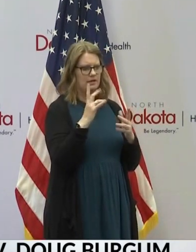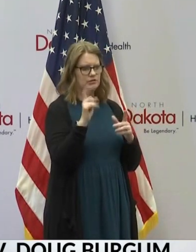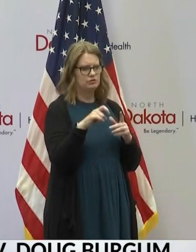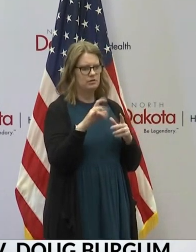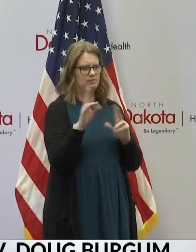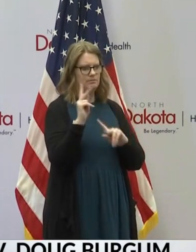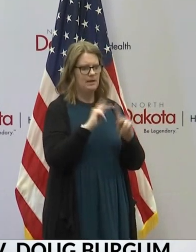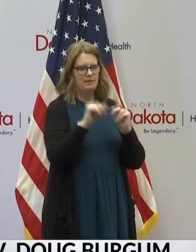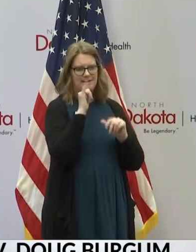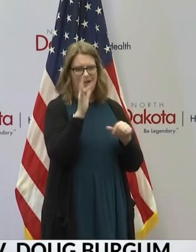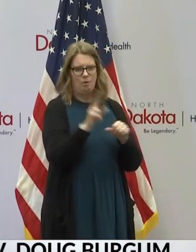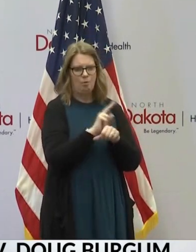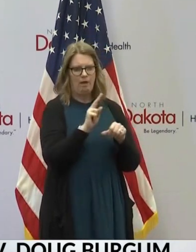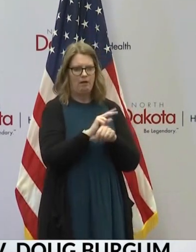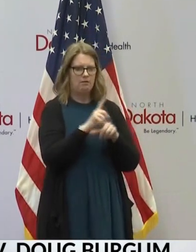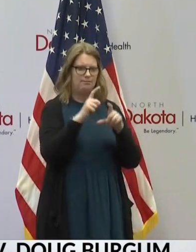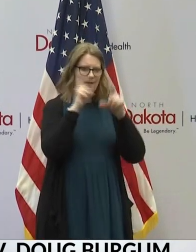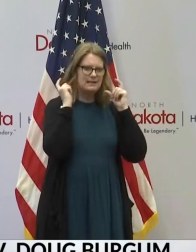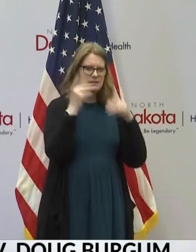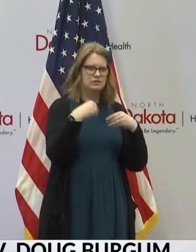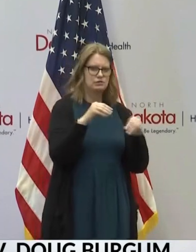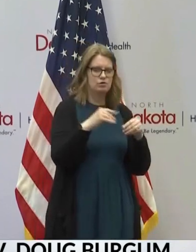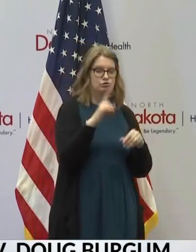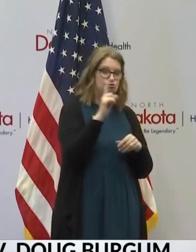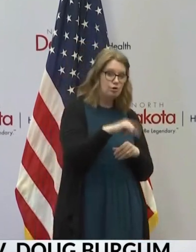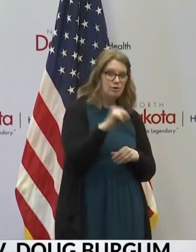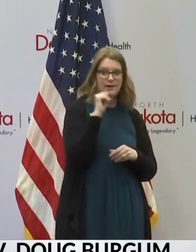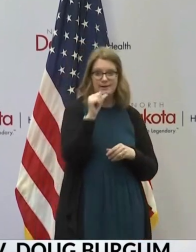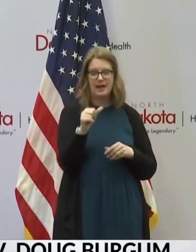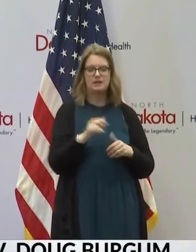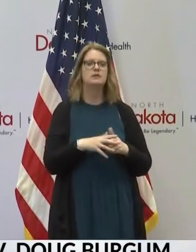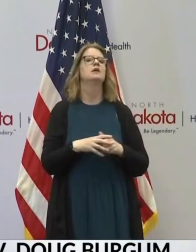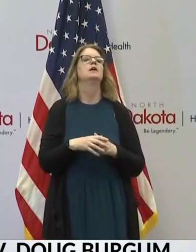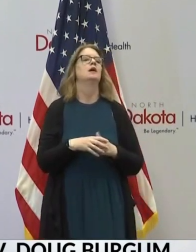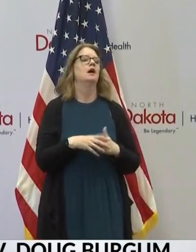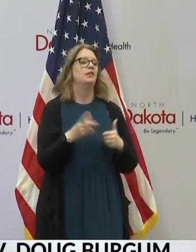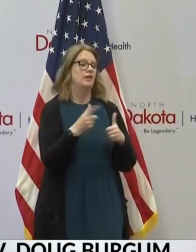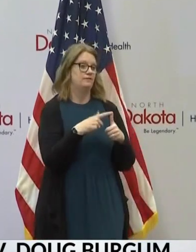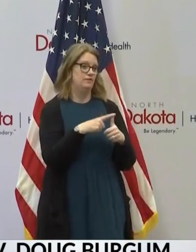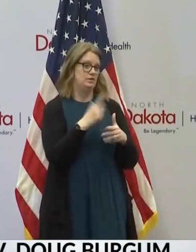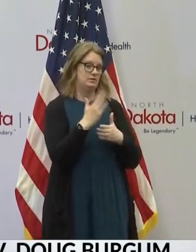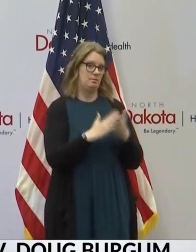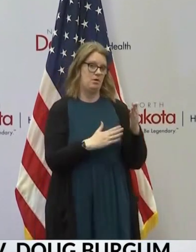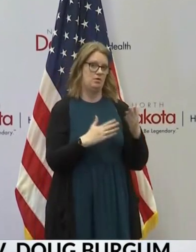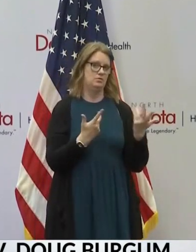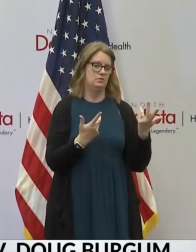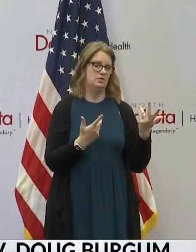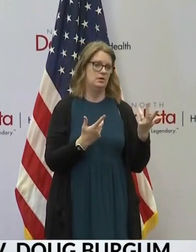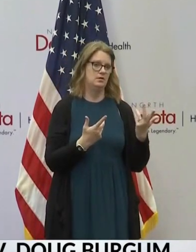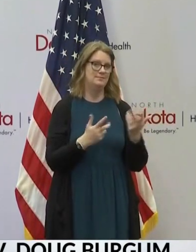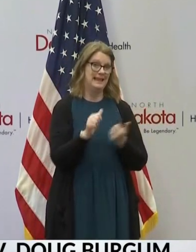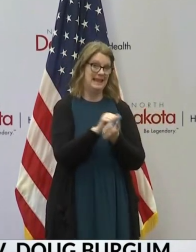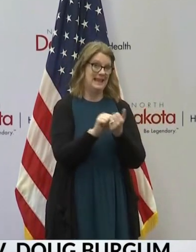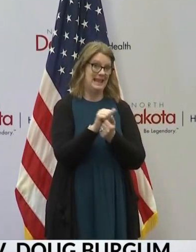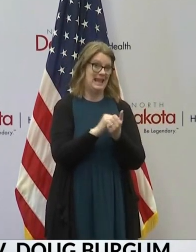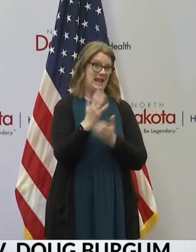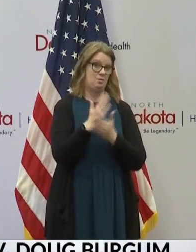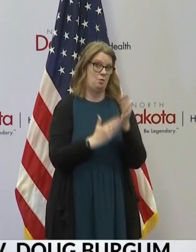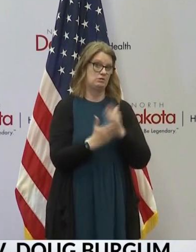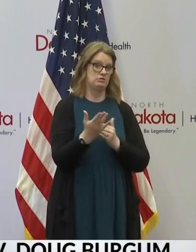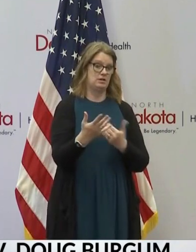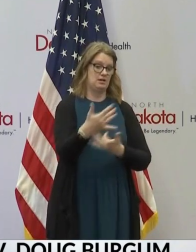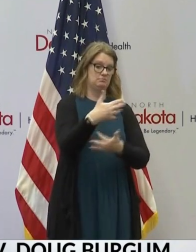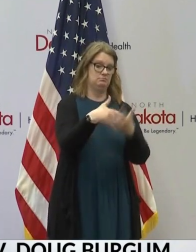people wear masks in stores? Well, on the first part of the statement, hand washing and distance